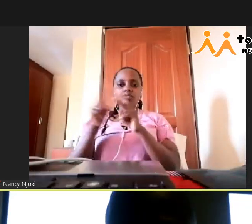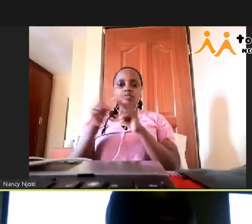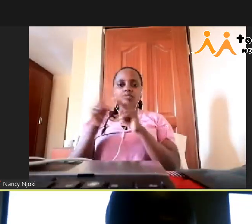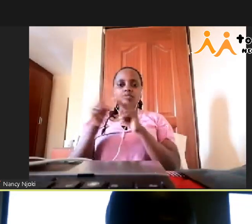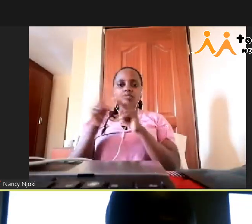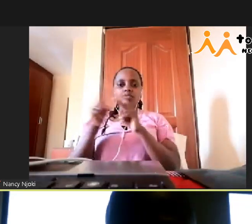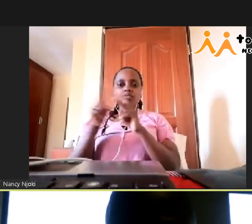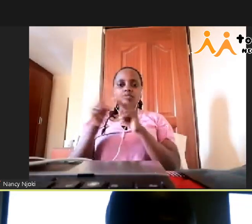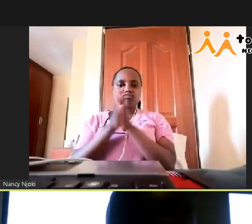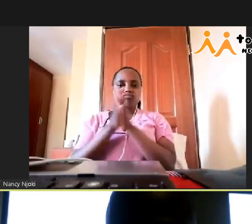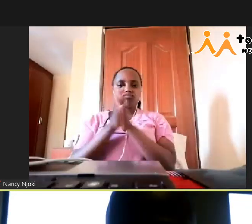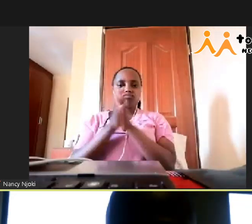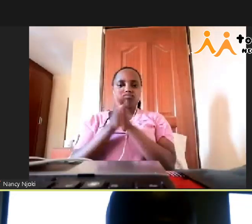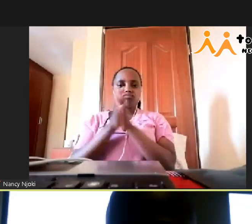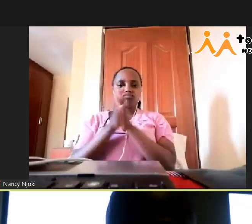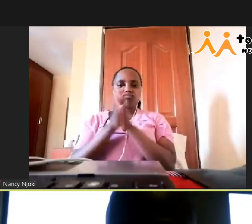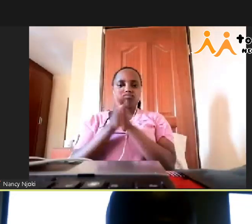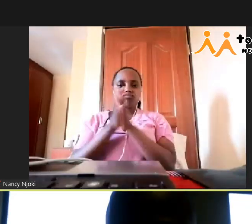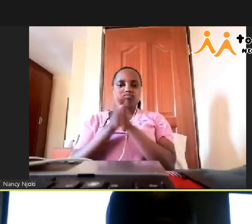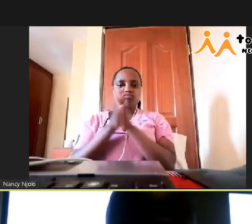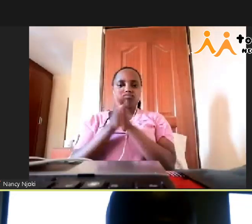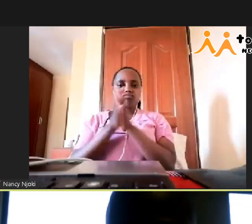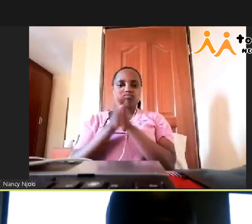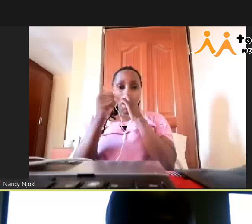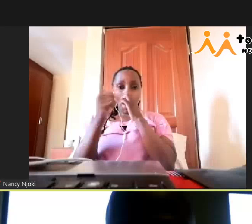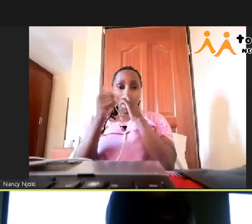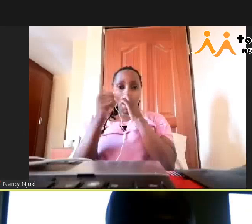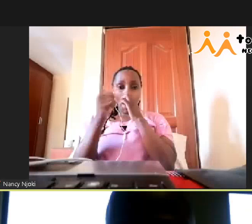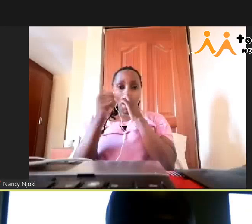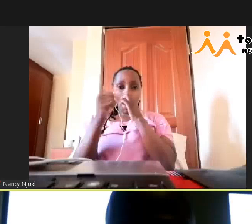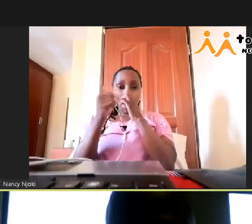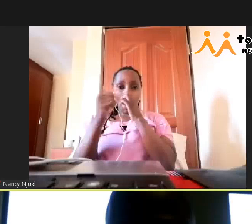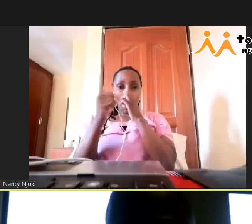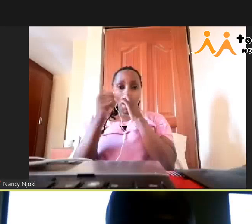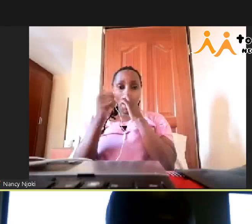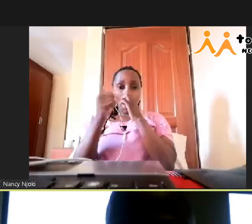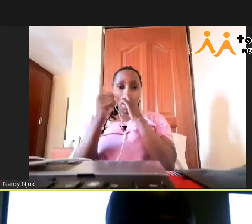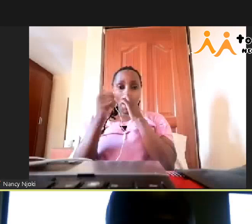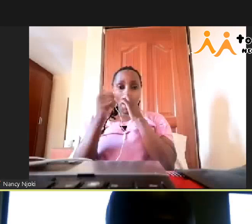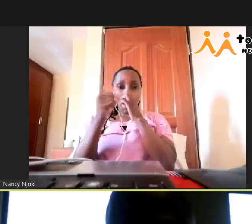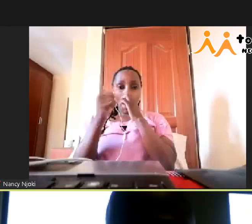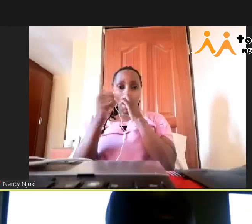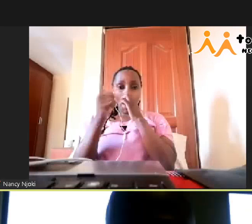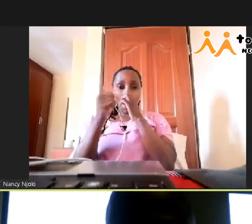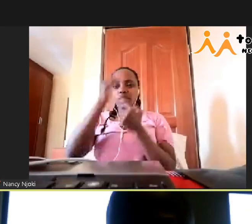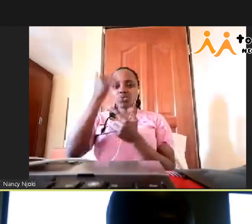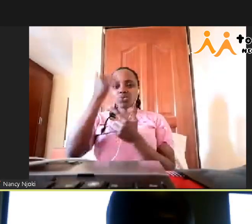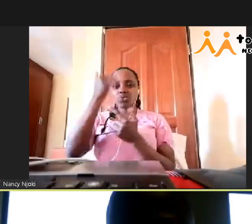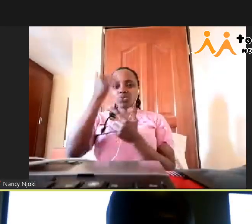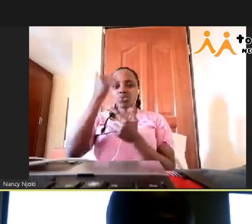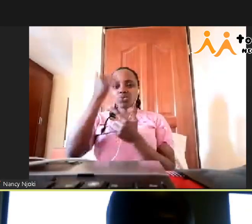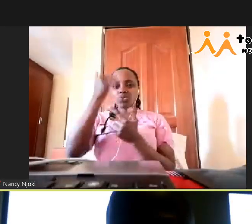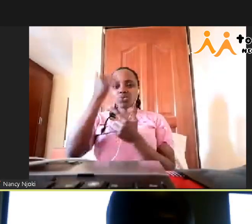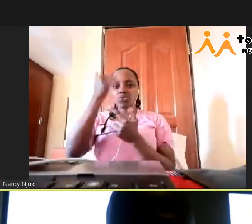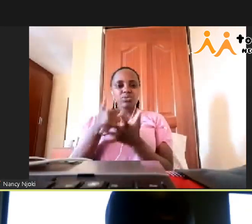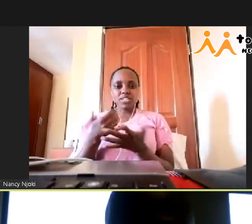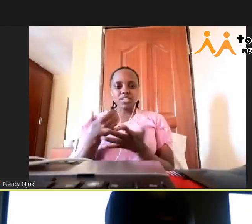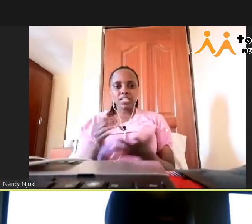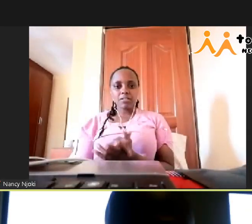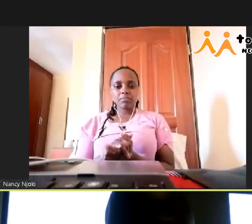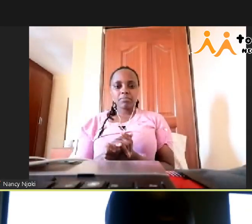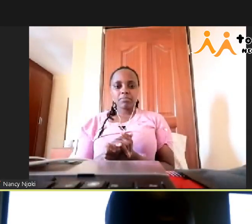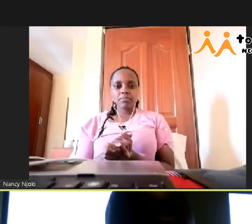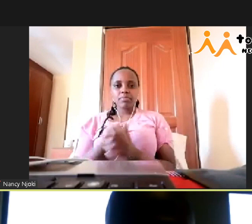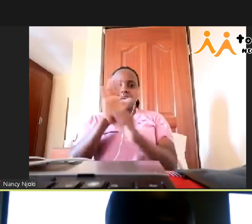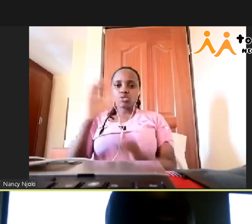exercise, since it was one of a kind that included a lot of